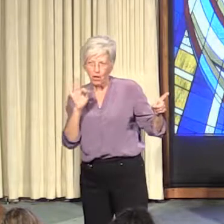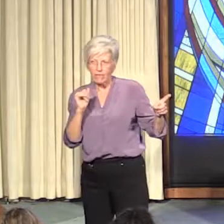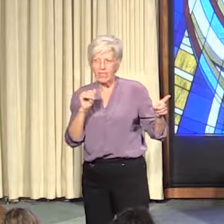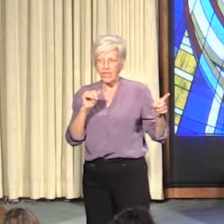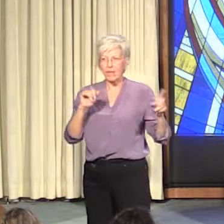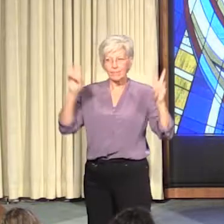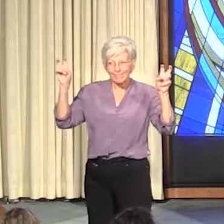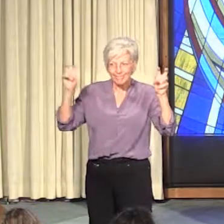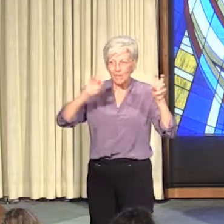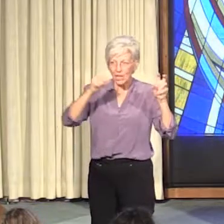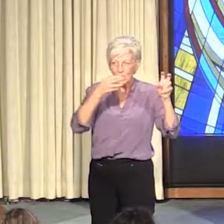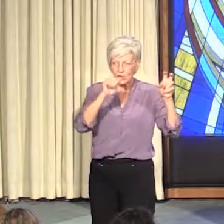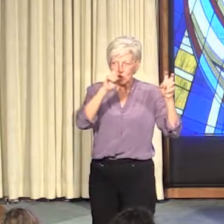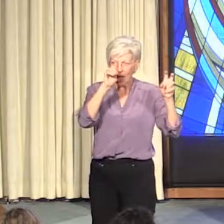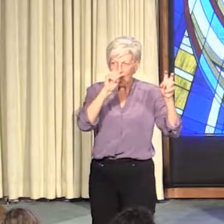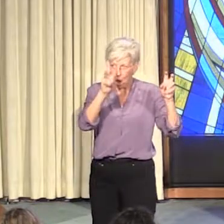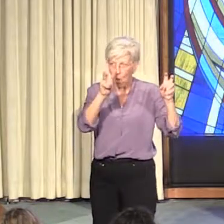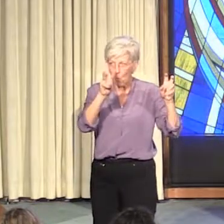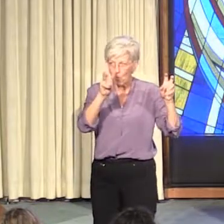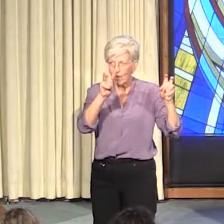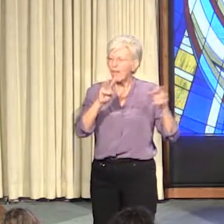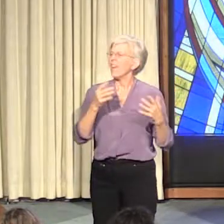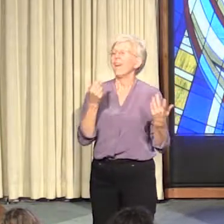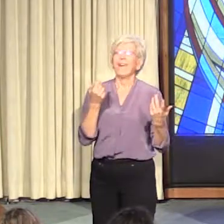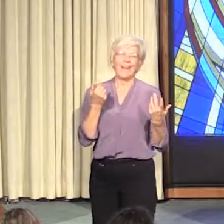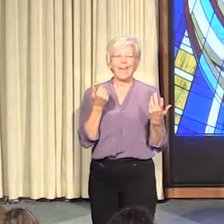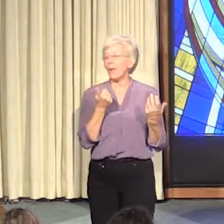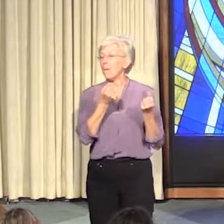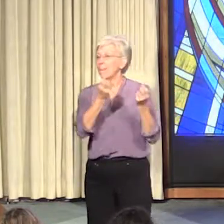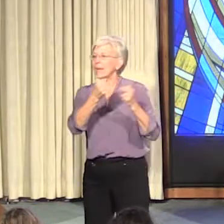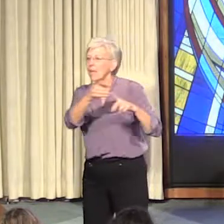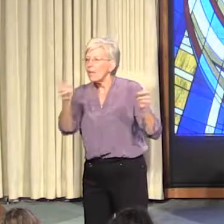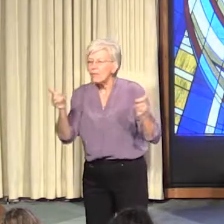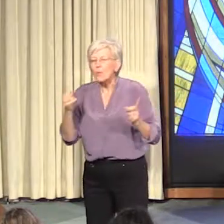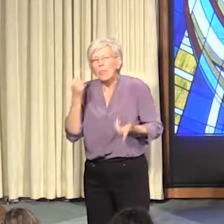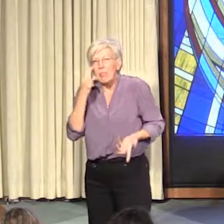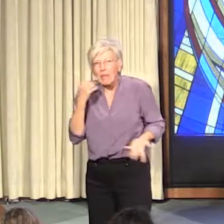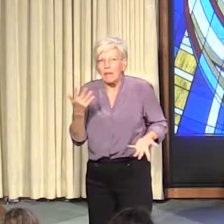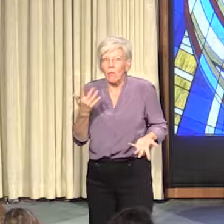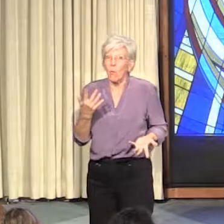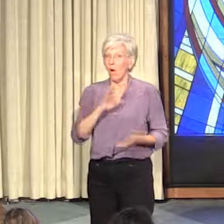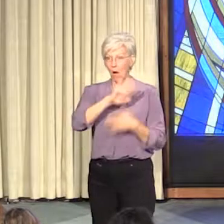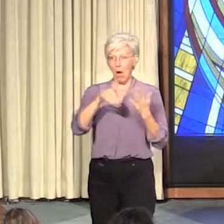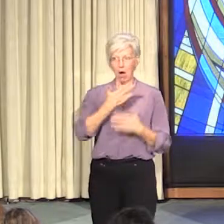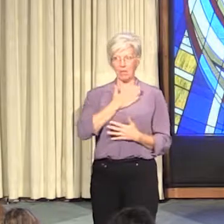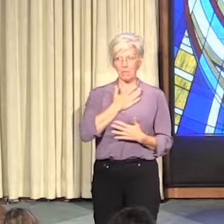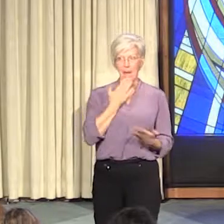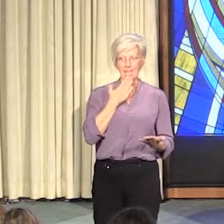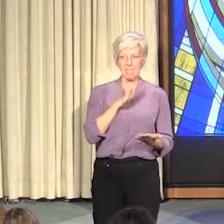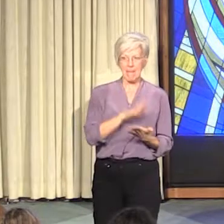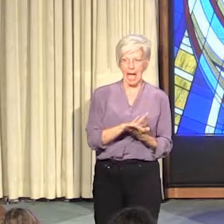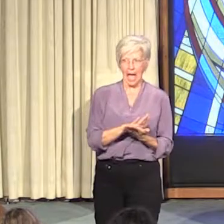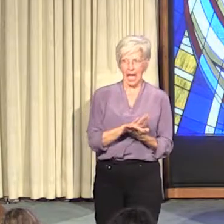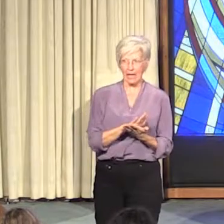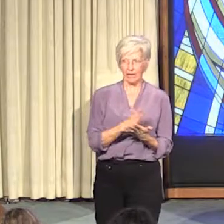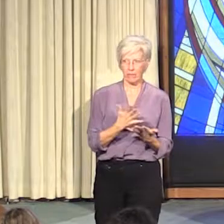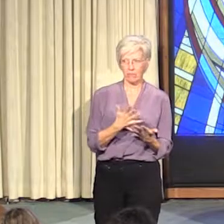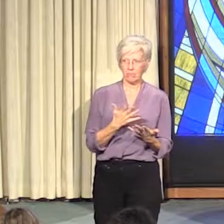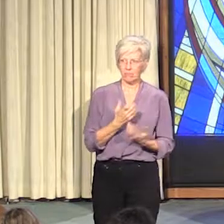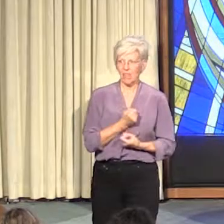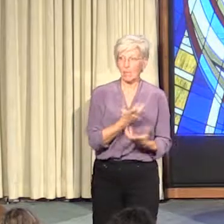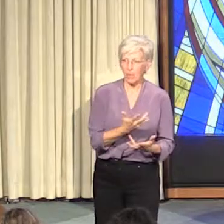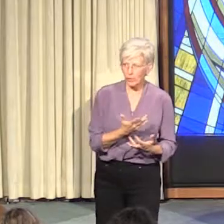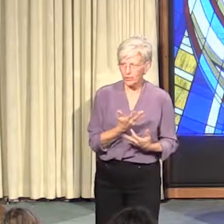And many of us tend to think that, well, all of my bad impulses are in the shadow, right?